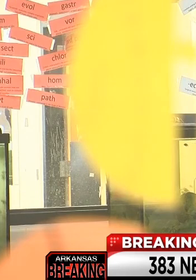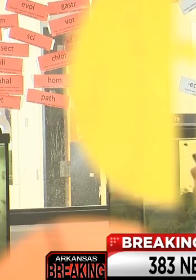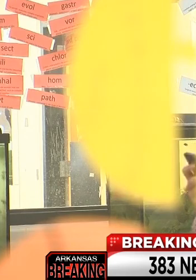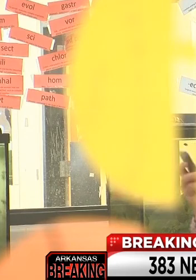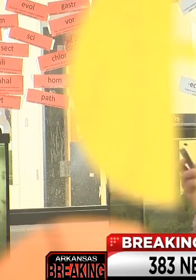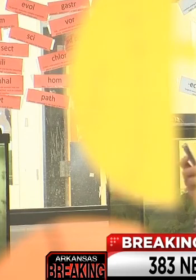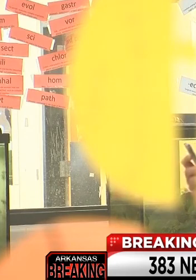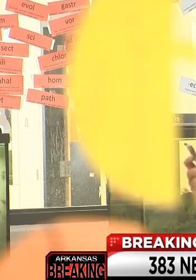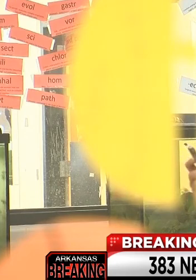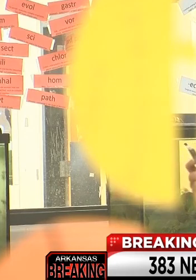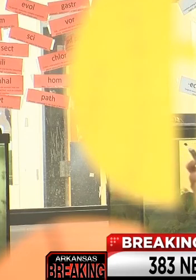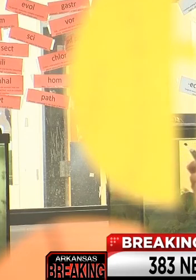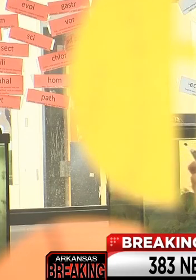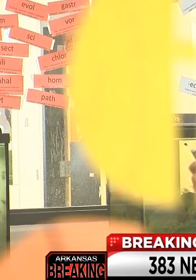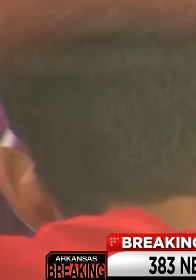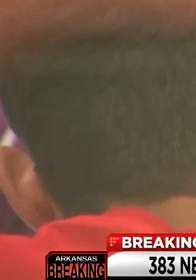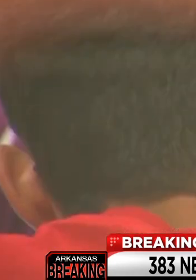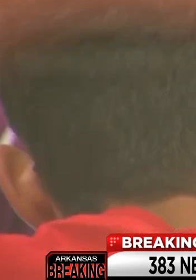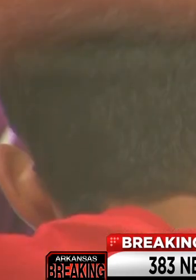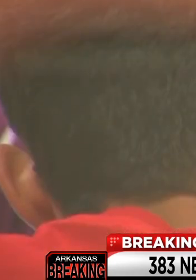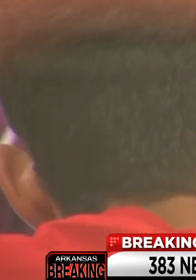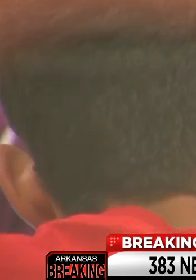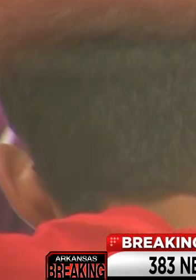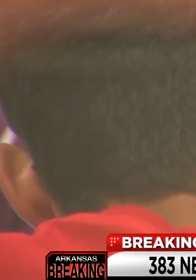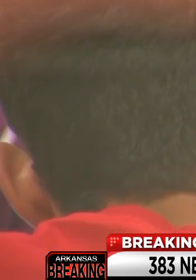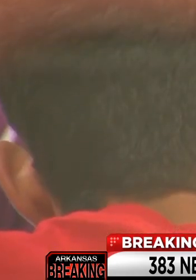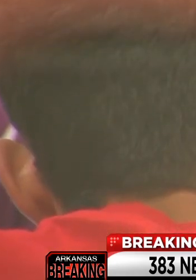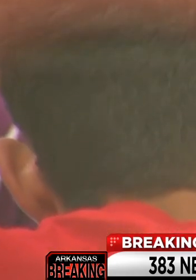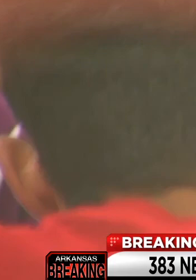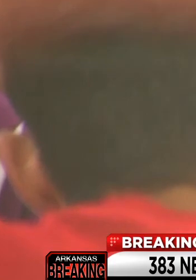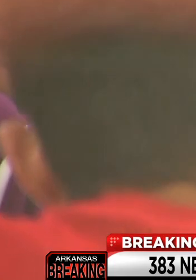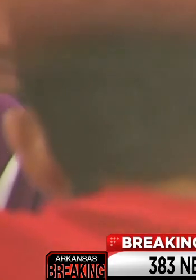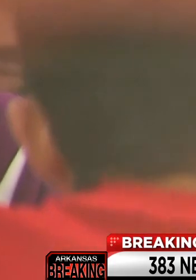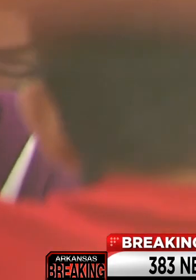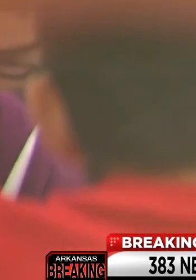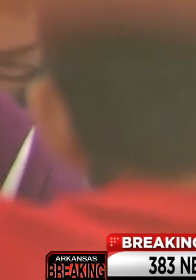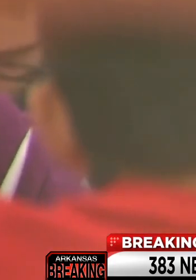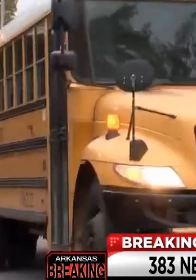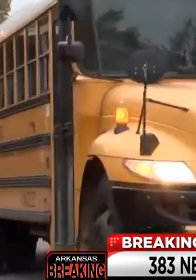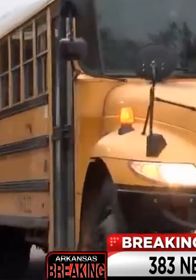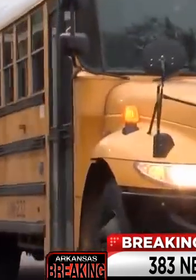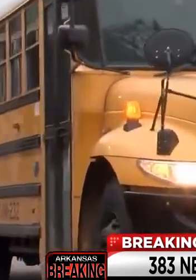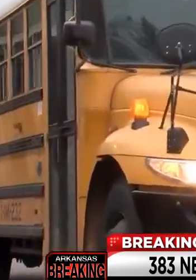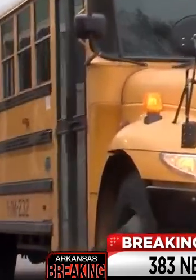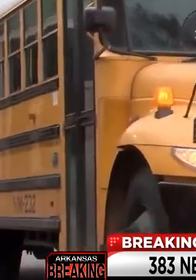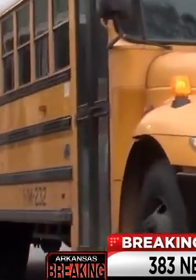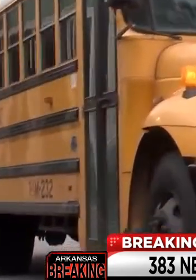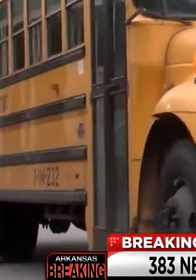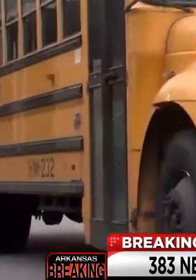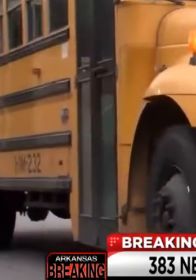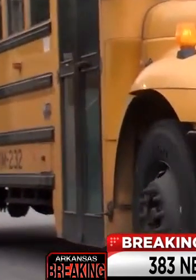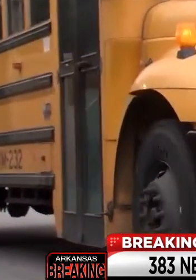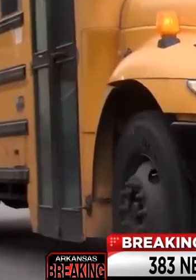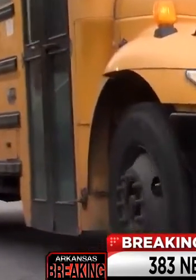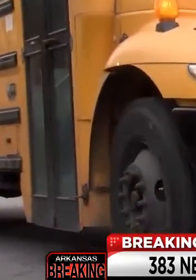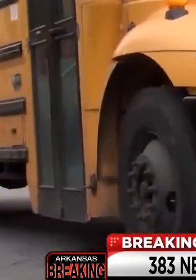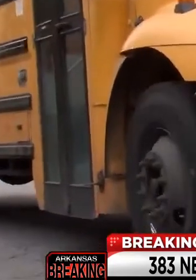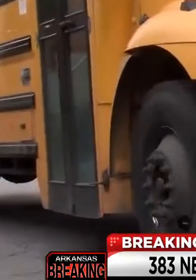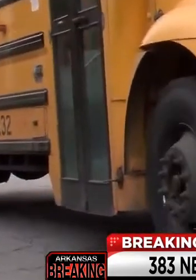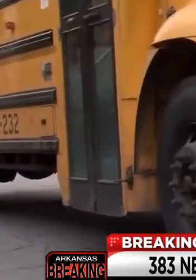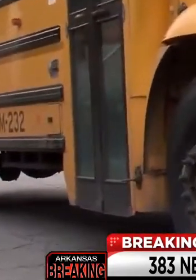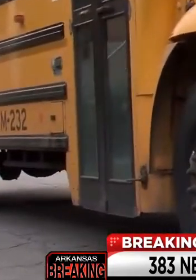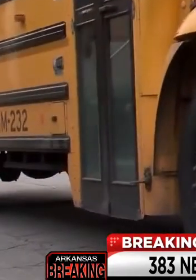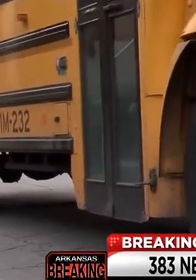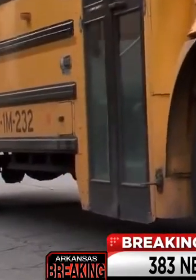to COVID-19. So they're going to be able to track inside of a community what many cases are happening. They're going to have